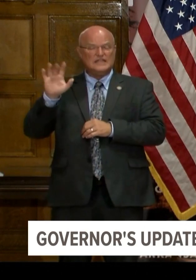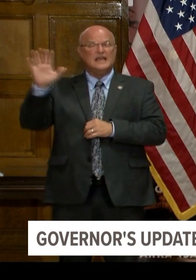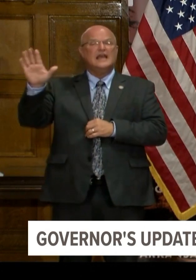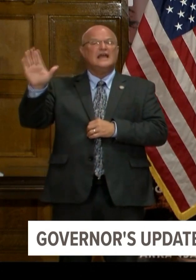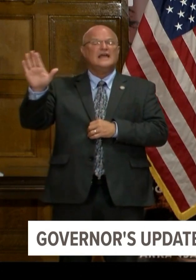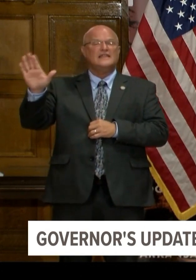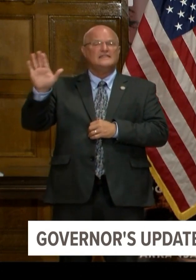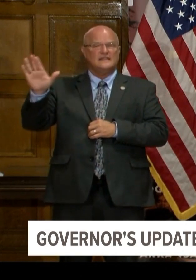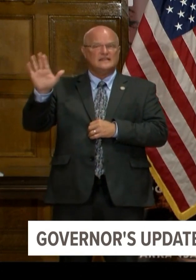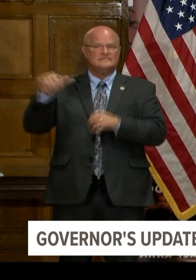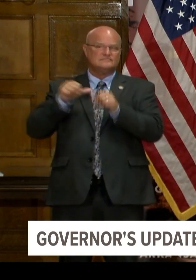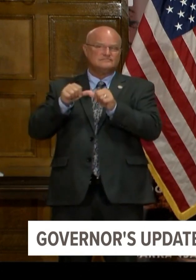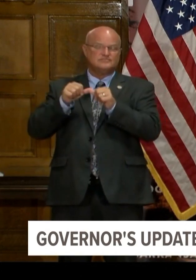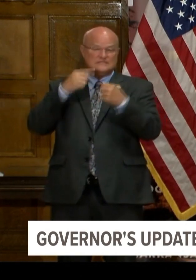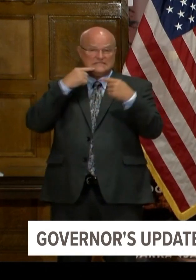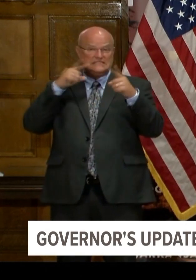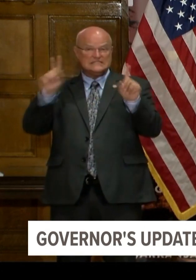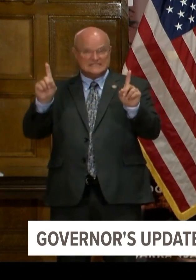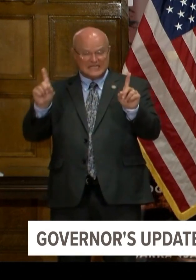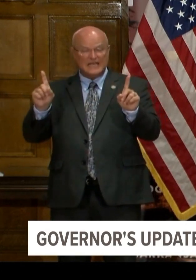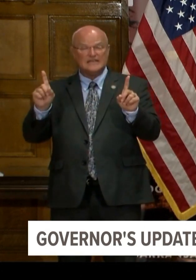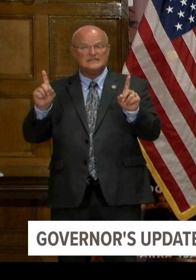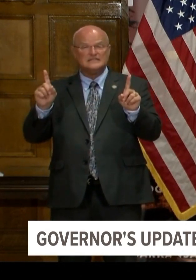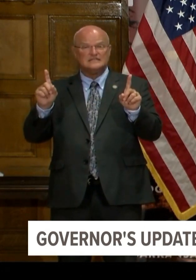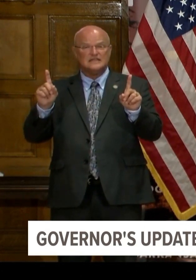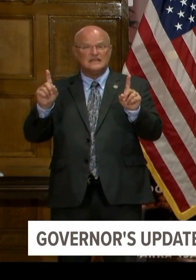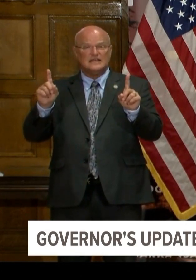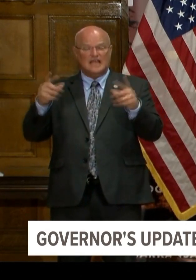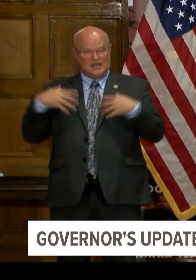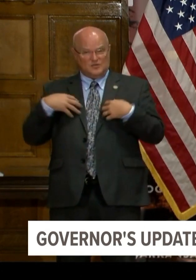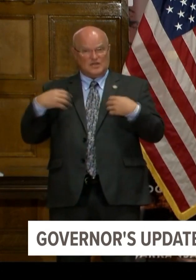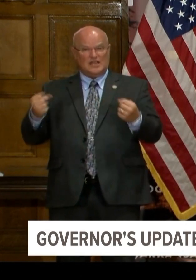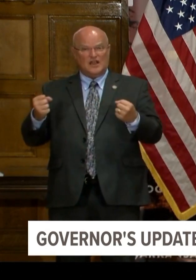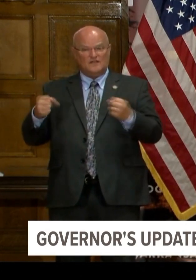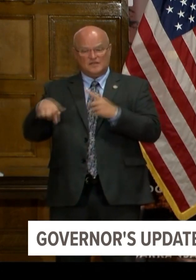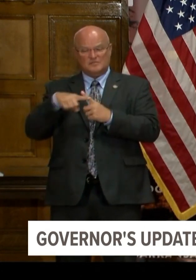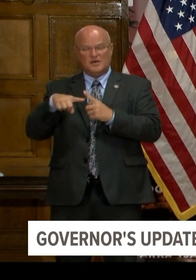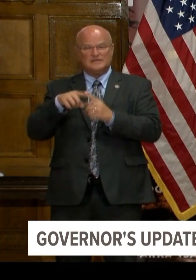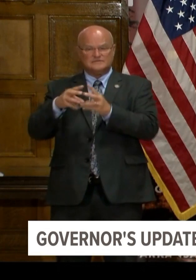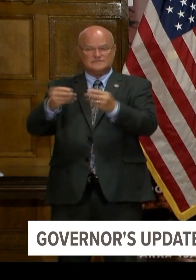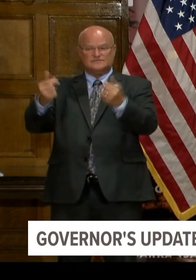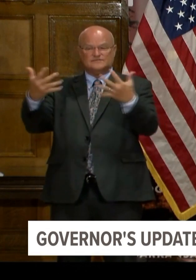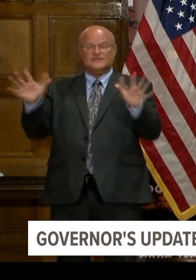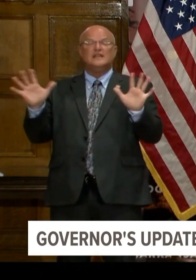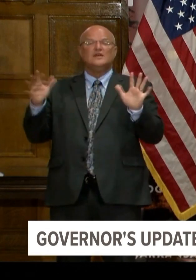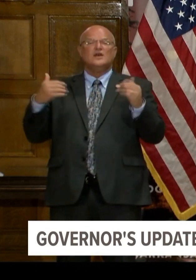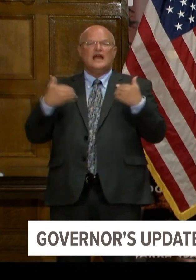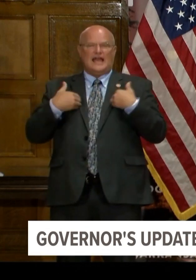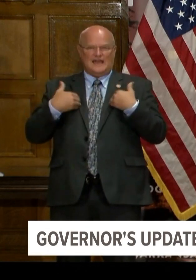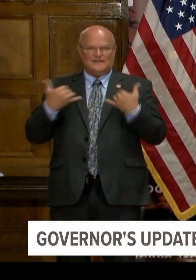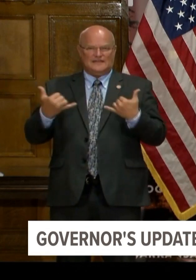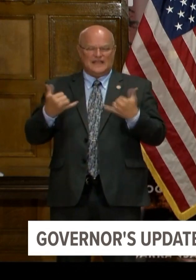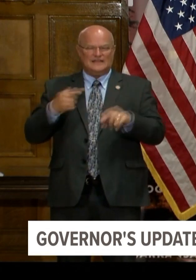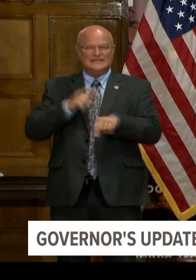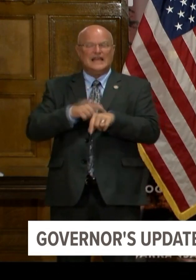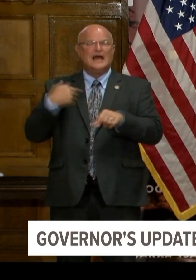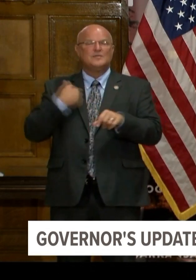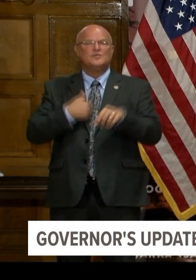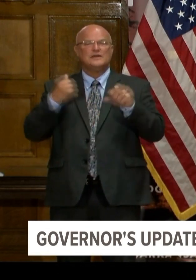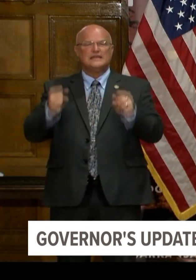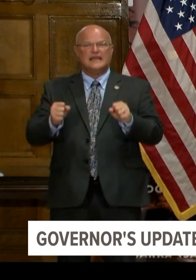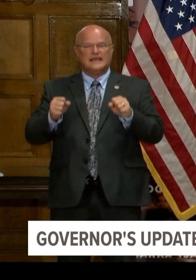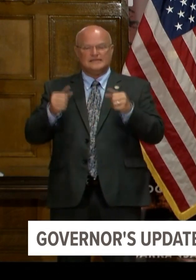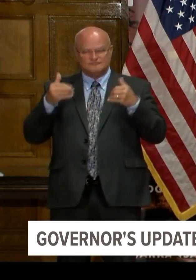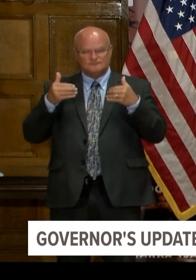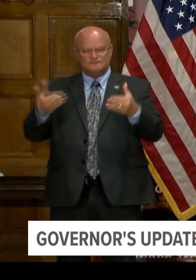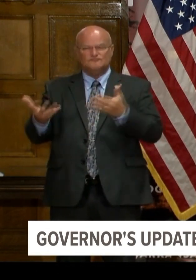sustained success in the recovery of the positive inmates we have there, we are at a point where we can move forward